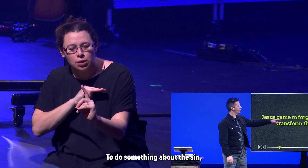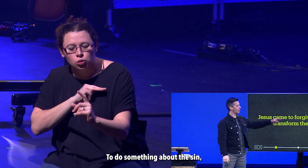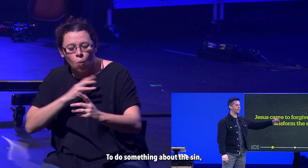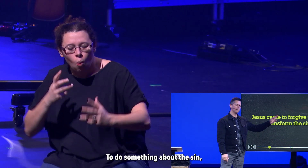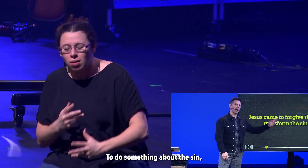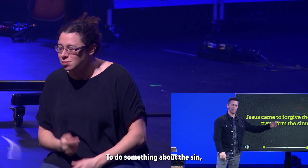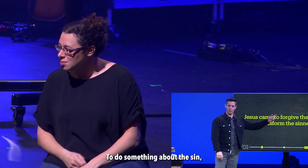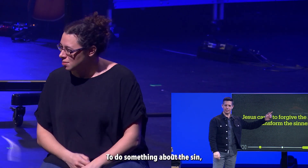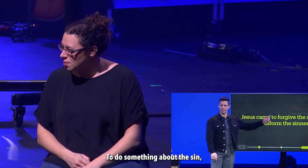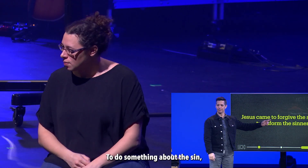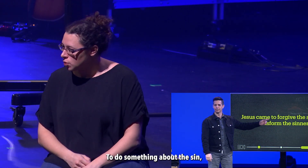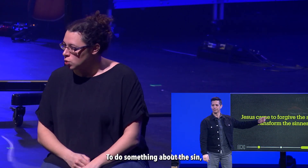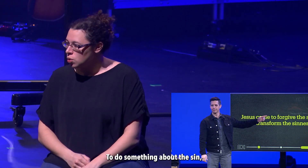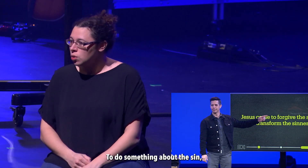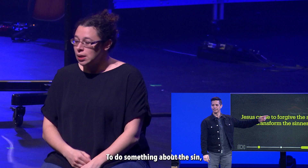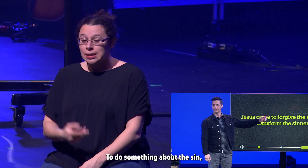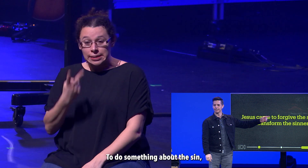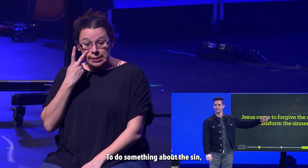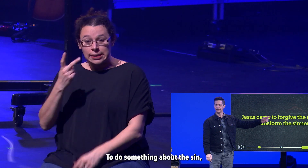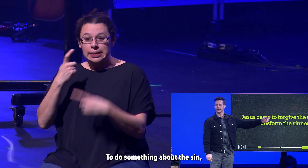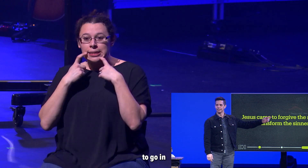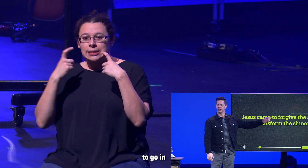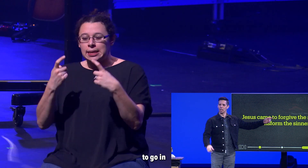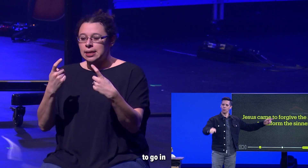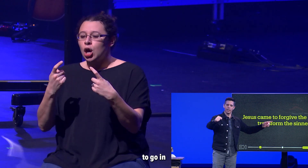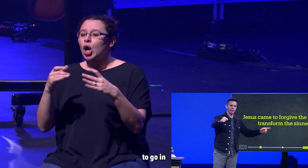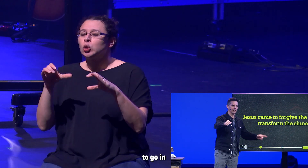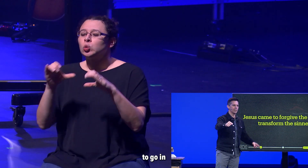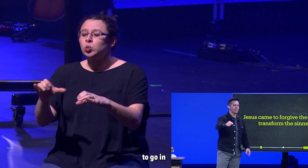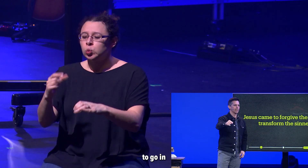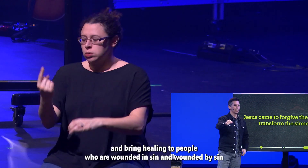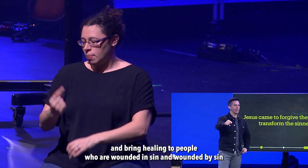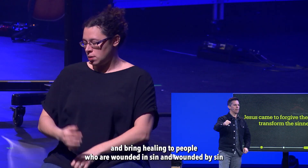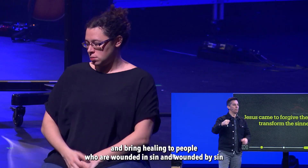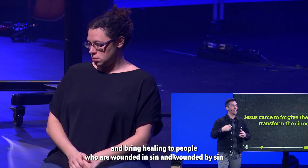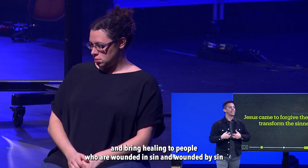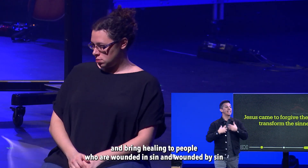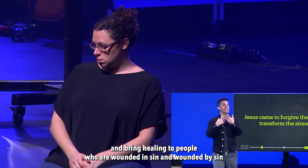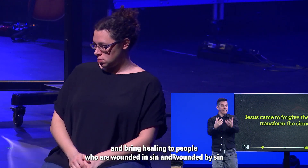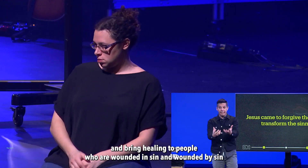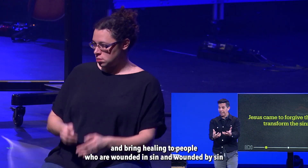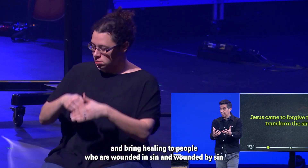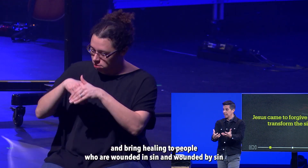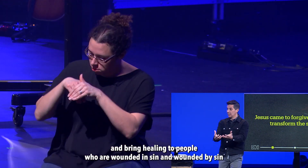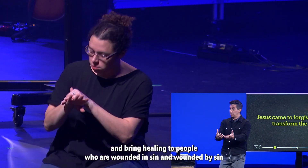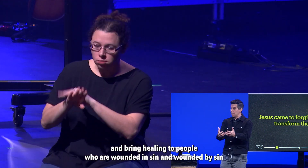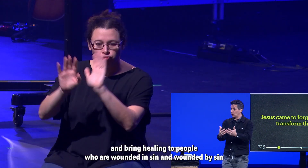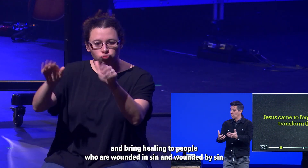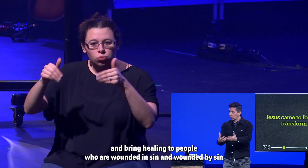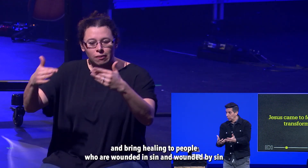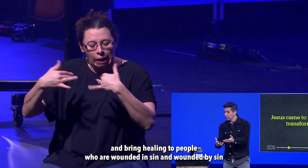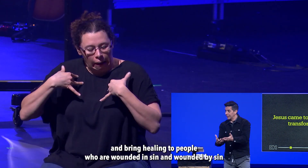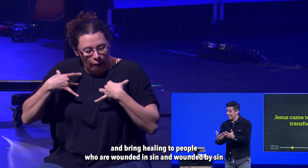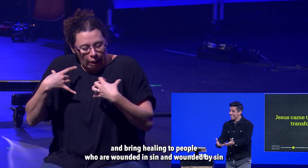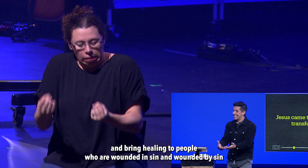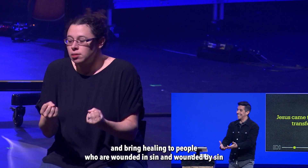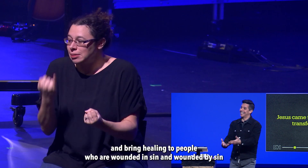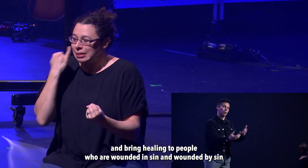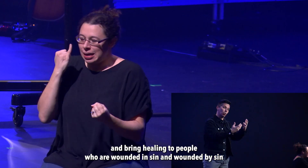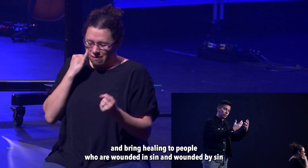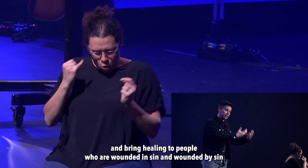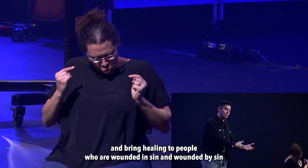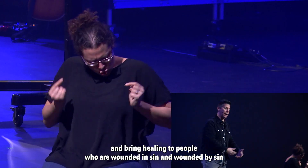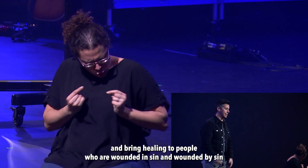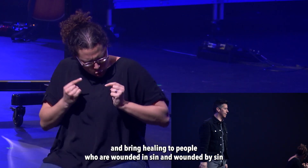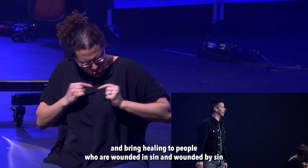To do something about the sin. To go in and bring healing to people who are wounded in sin